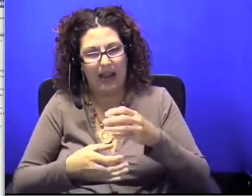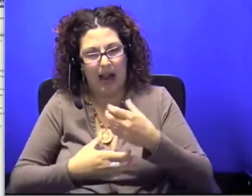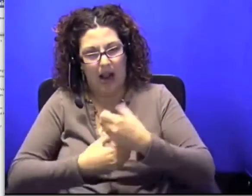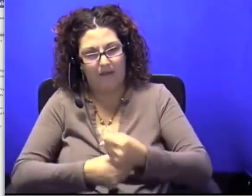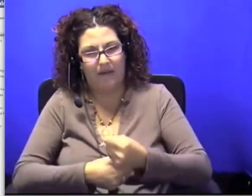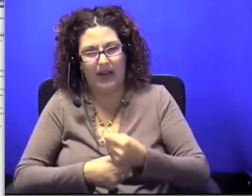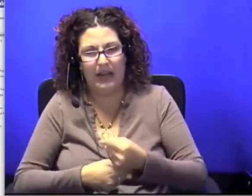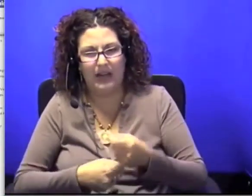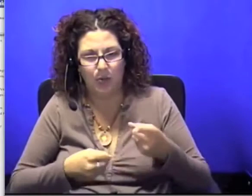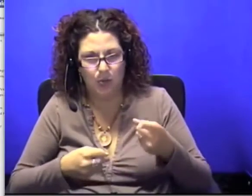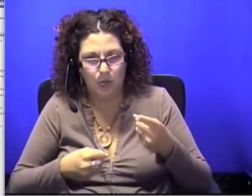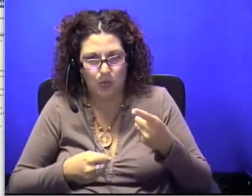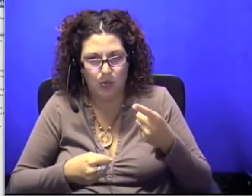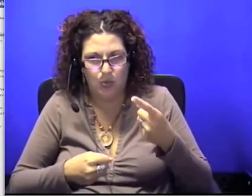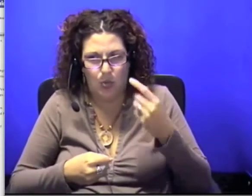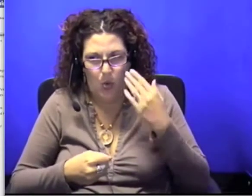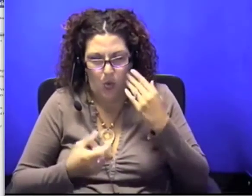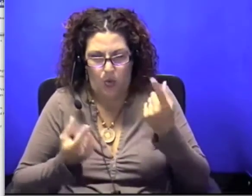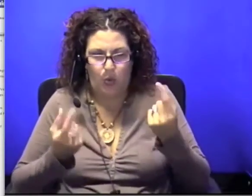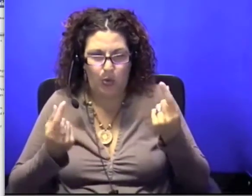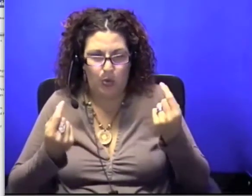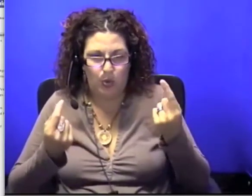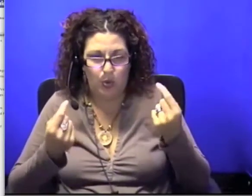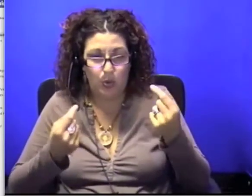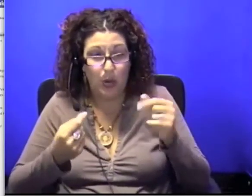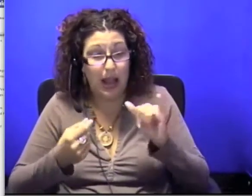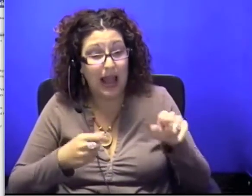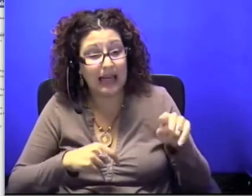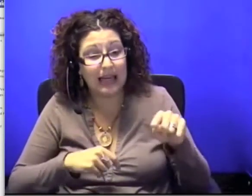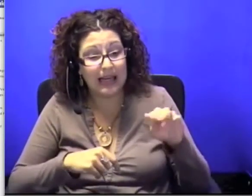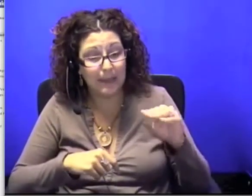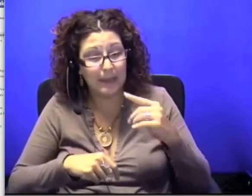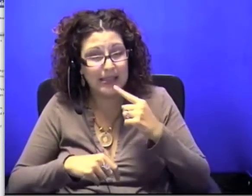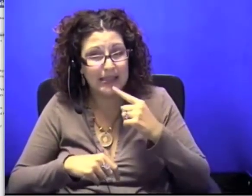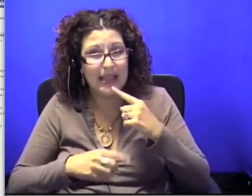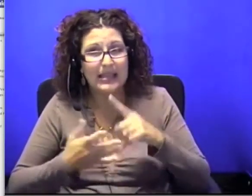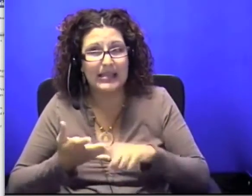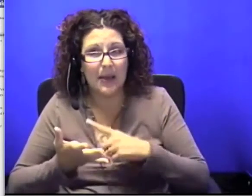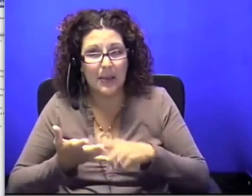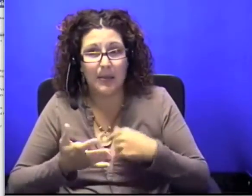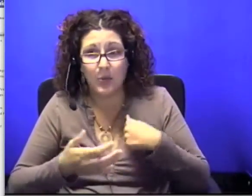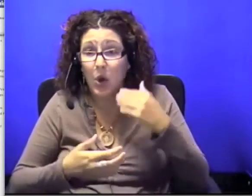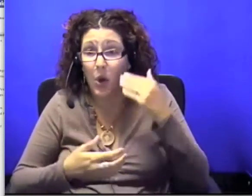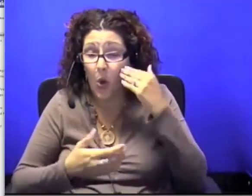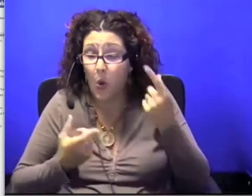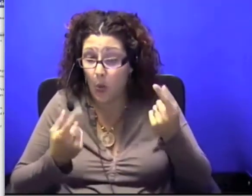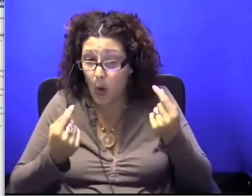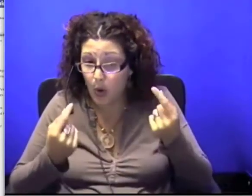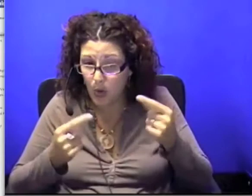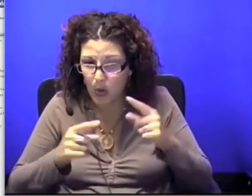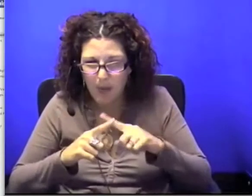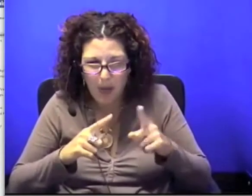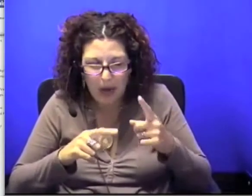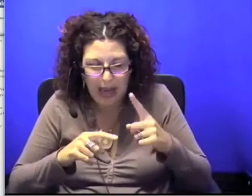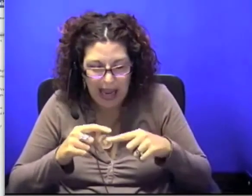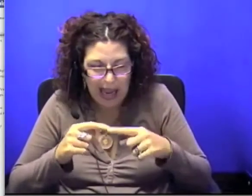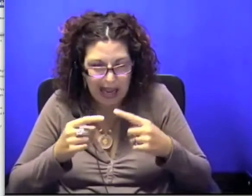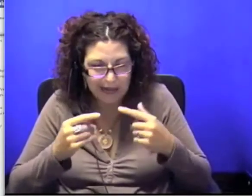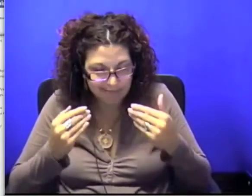belief and the confidence to do what you know you need to do. And as Tim was saying, sometimes we know what to do, but we just can't